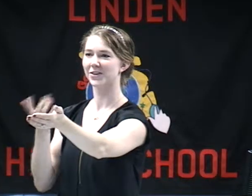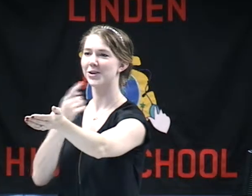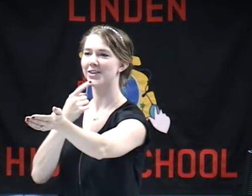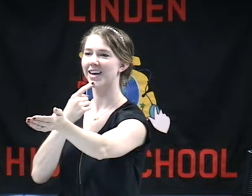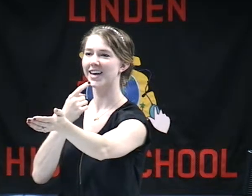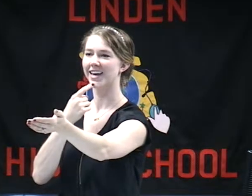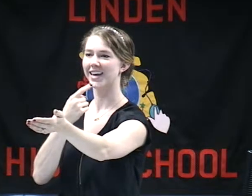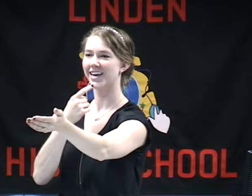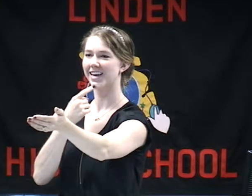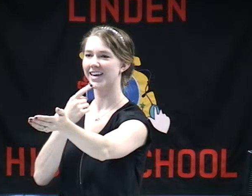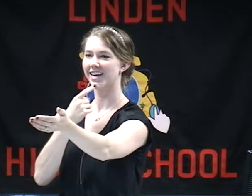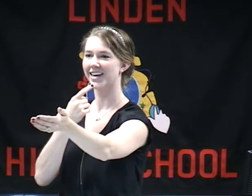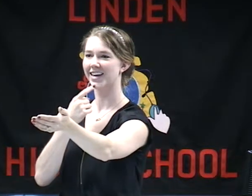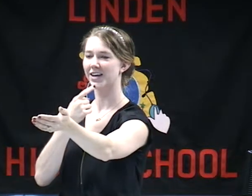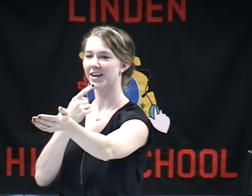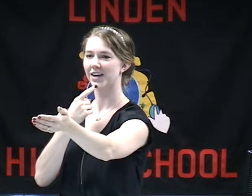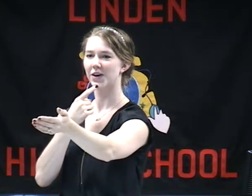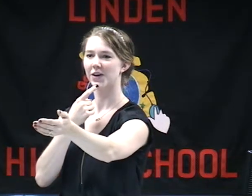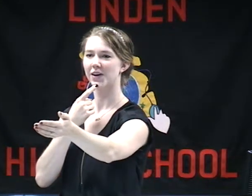What'd you say? I wasn't paying